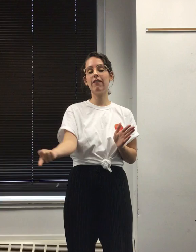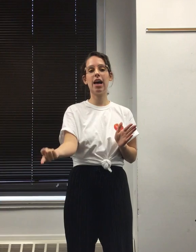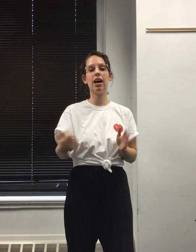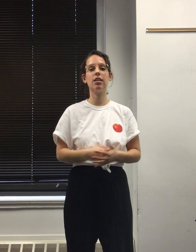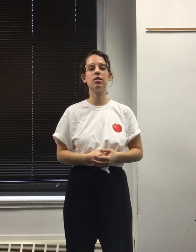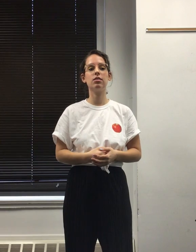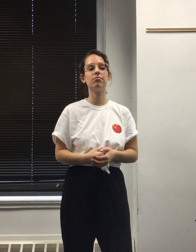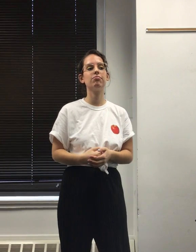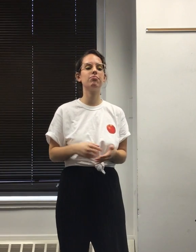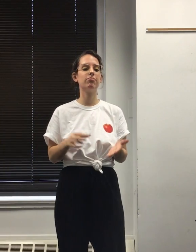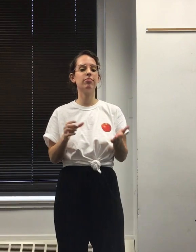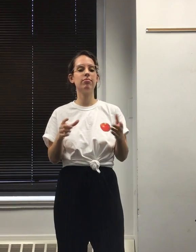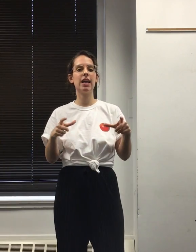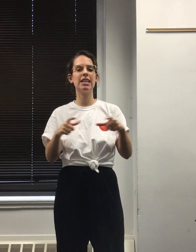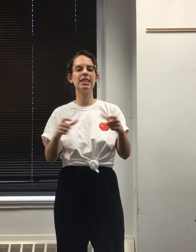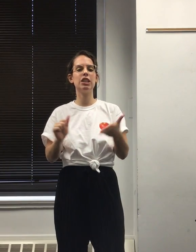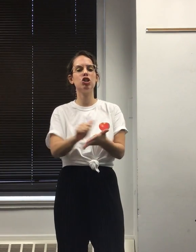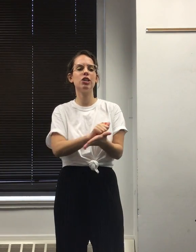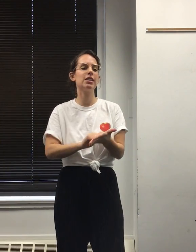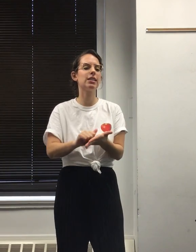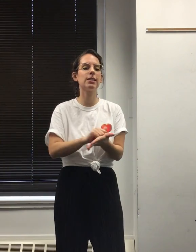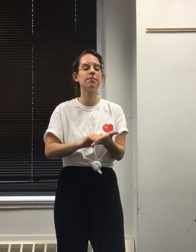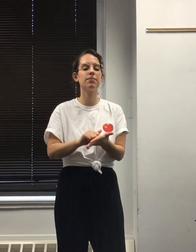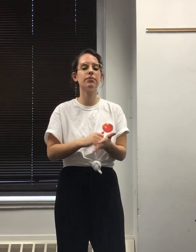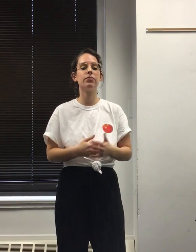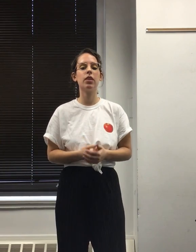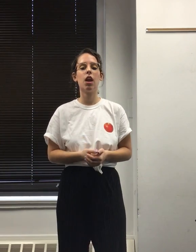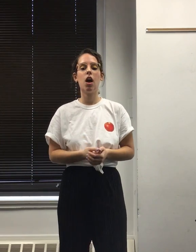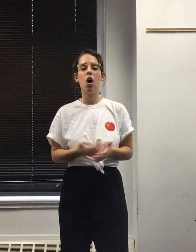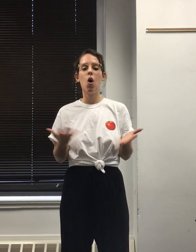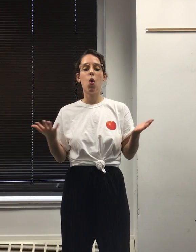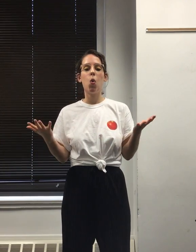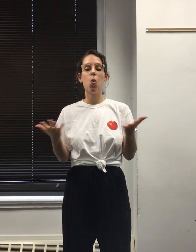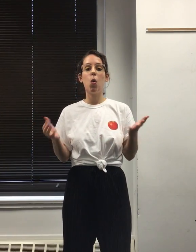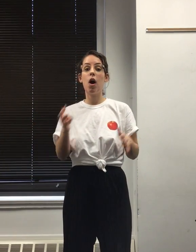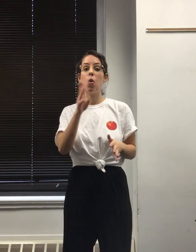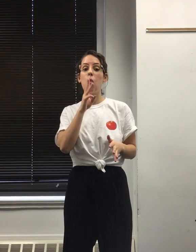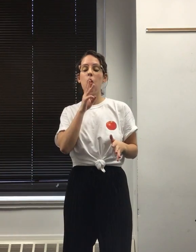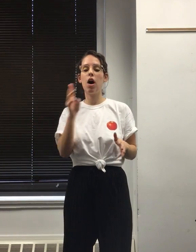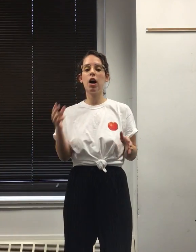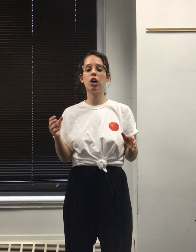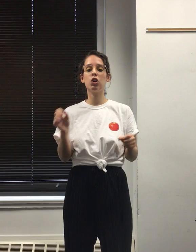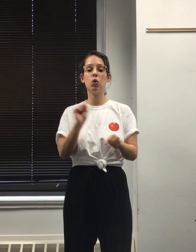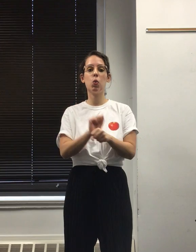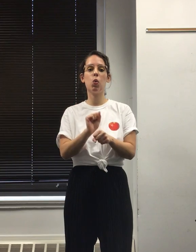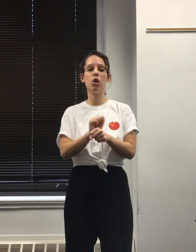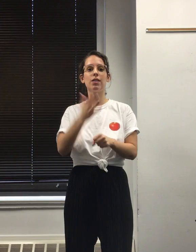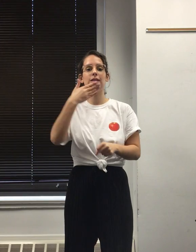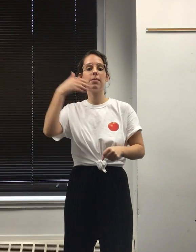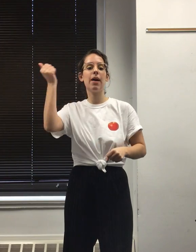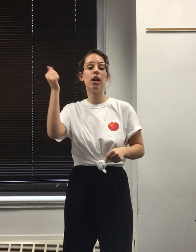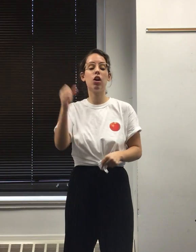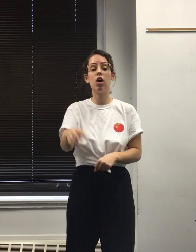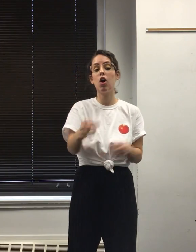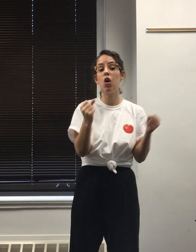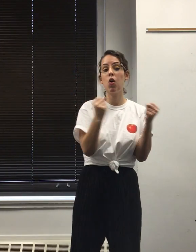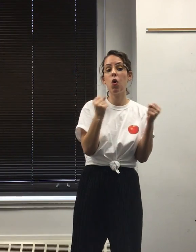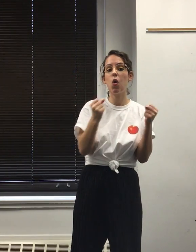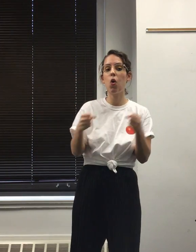Doing dishes. What water usually works better to clean dishes? Cold water or hot water? Why does hot water work